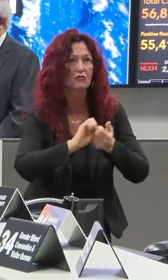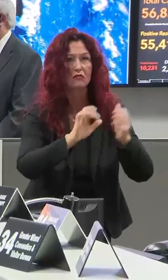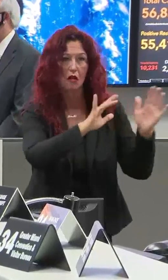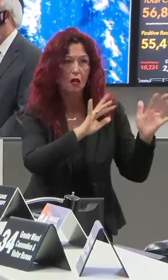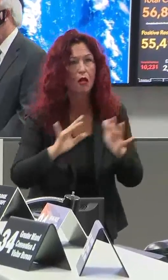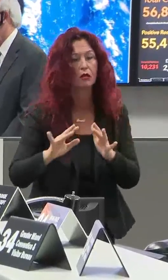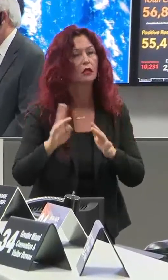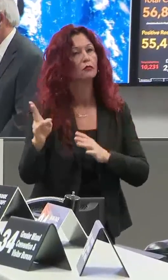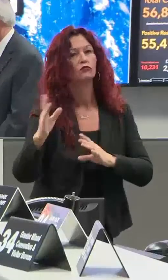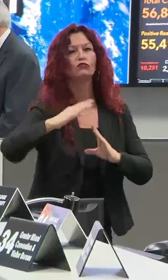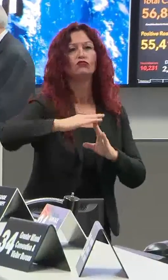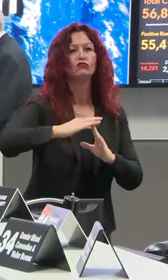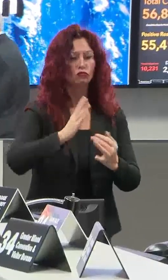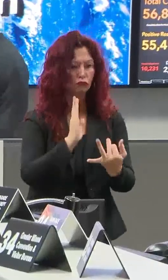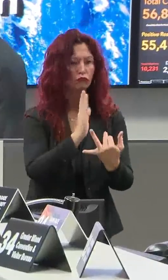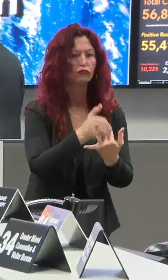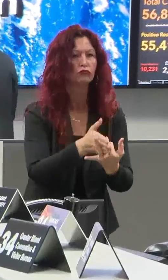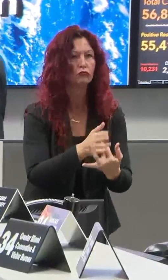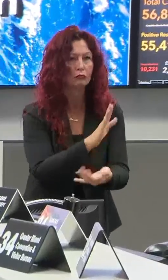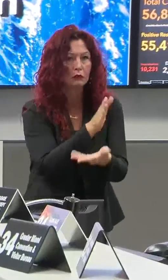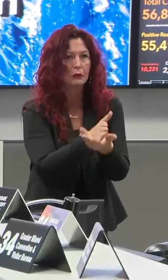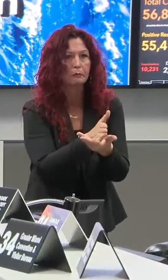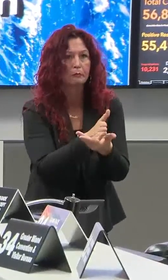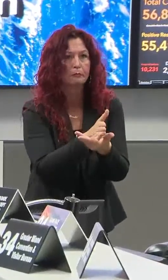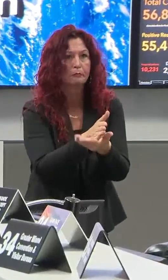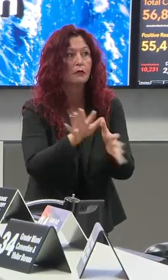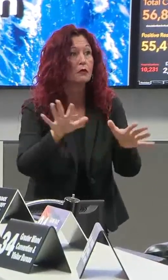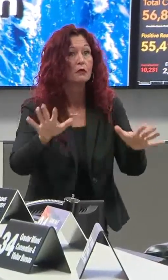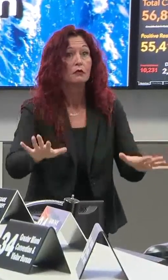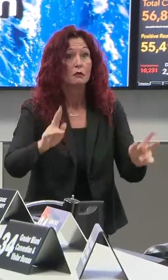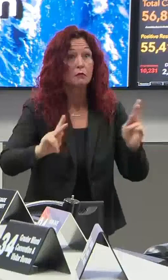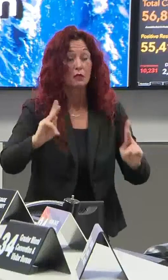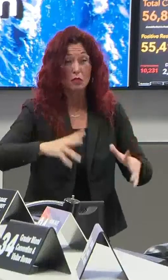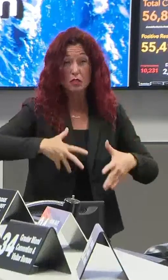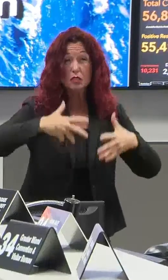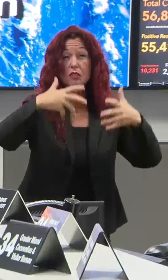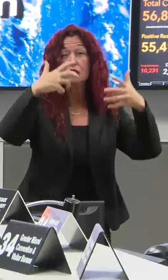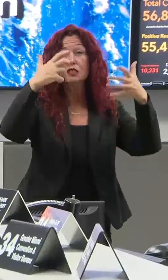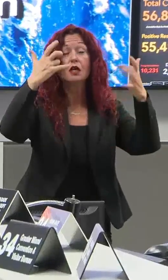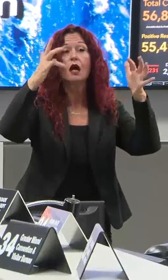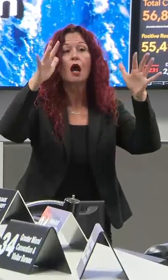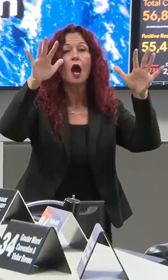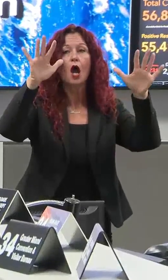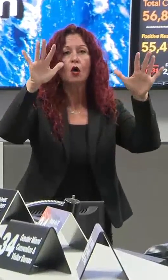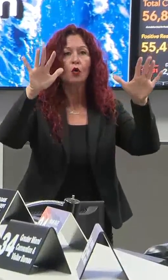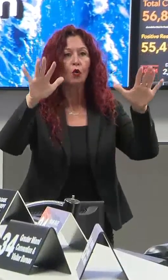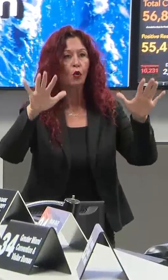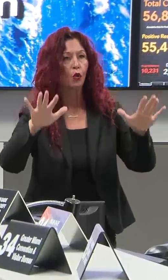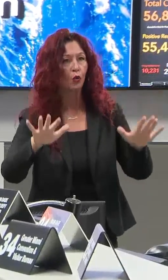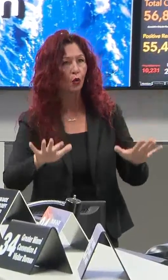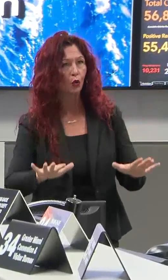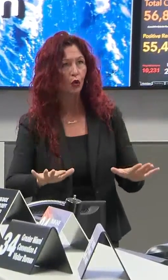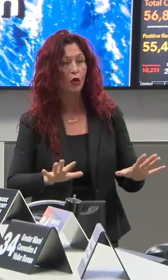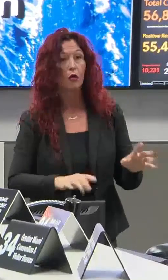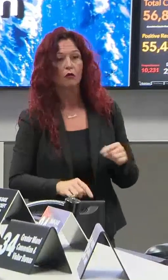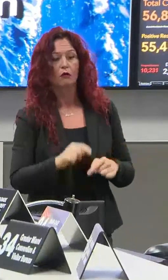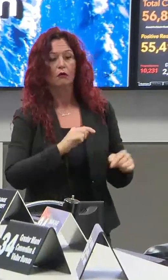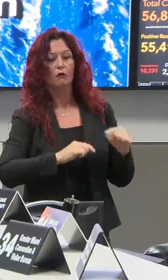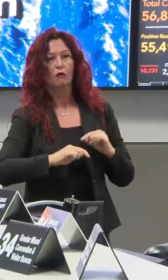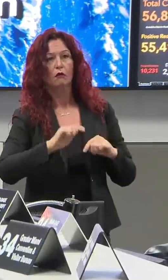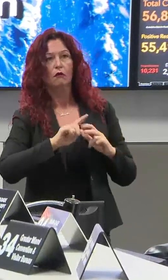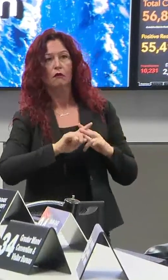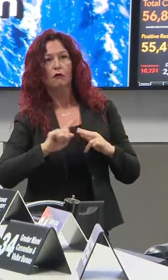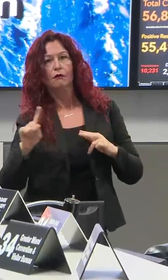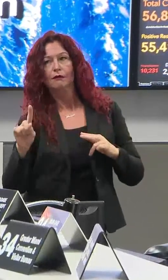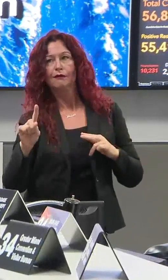prevent further escalation, which is what's called de-escalation. Thank you so much for setting that example for this community, for all of us.